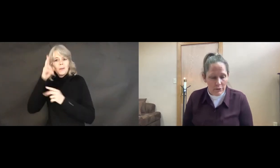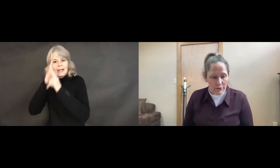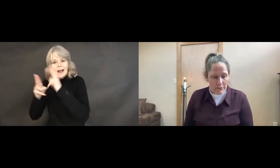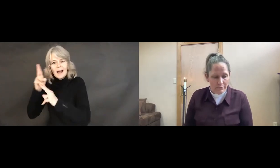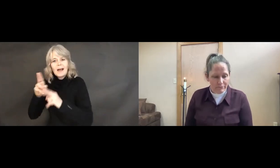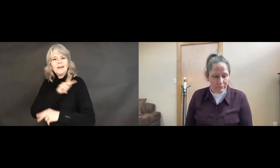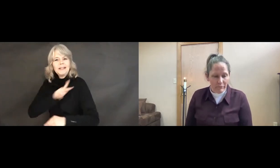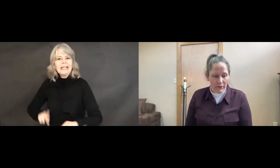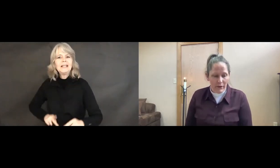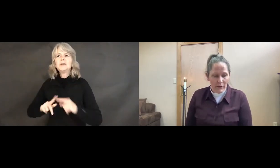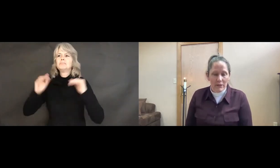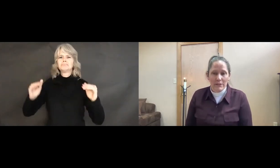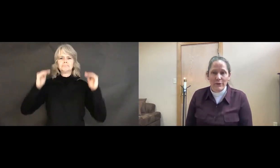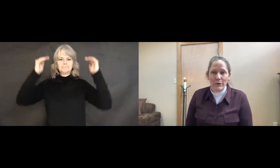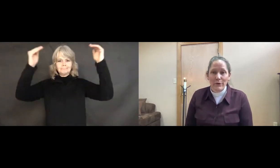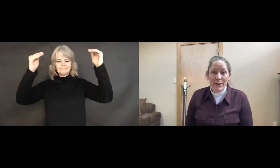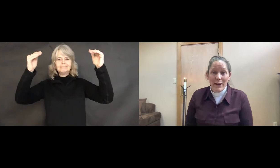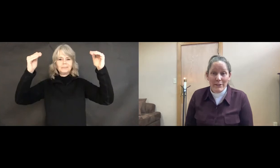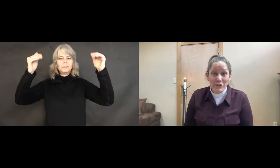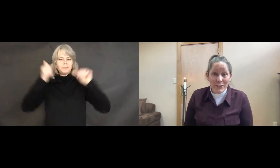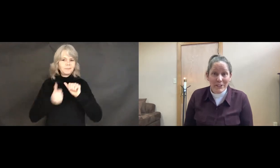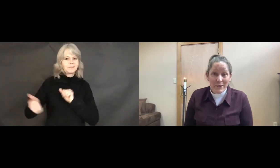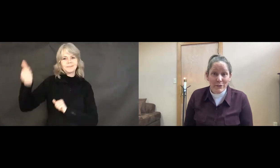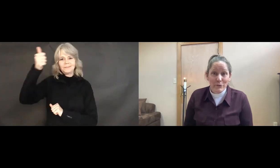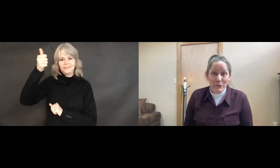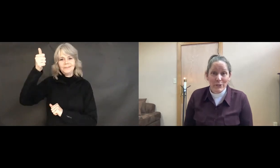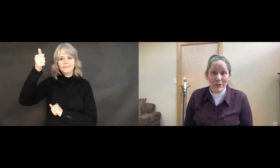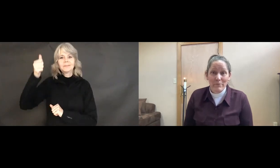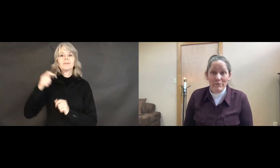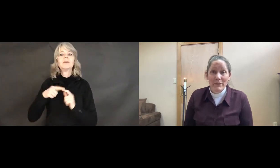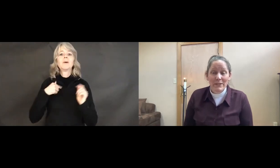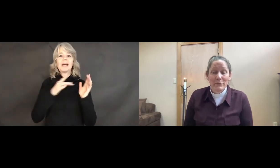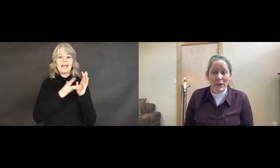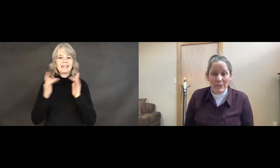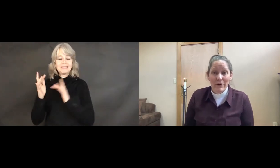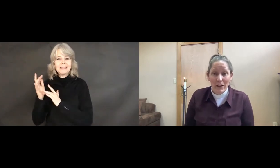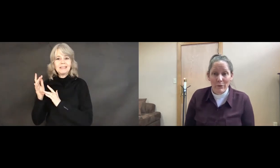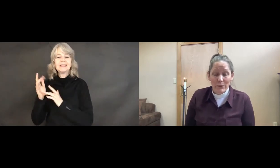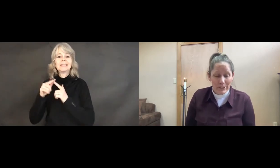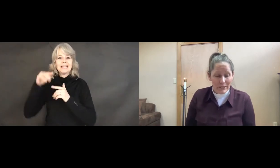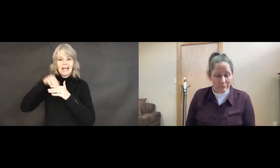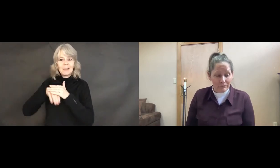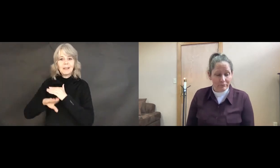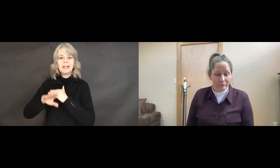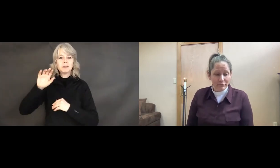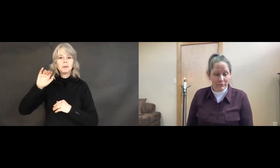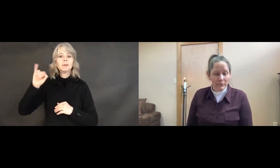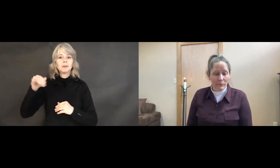leaders. And so as Jesus entered Jerusalem, this is what his followers did.